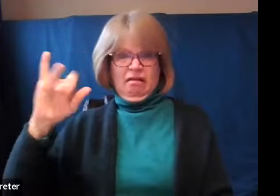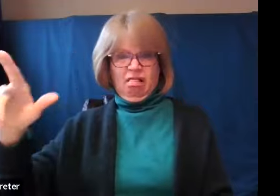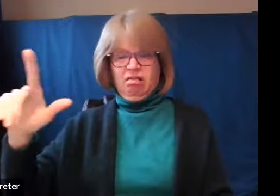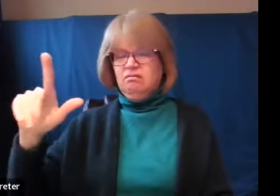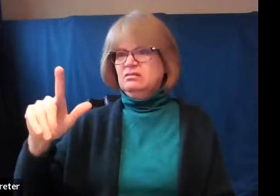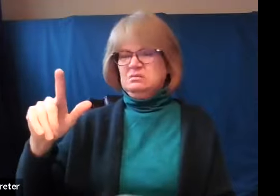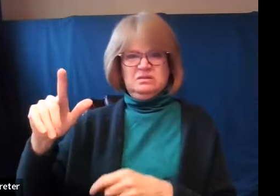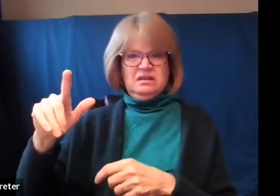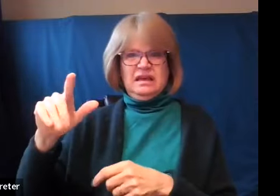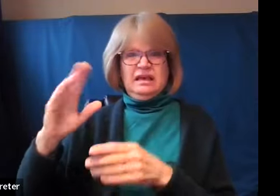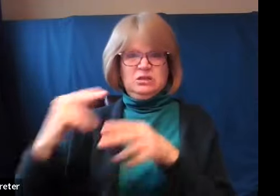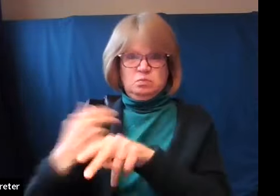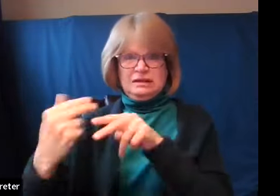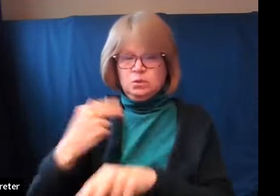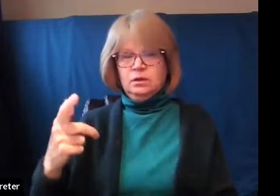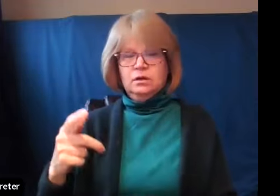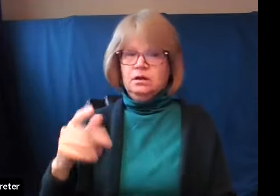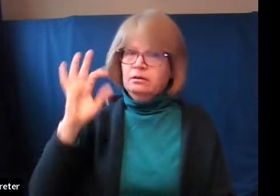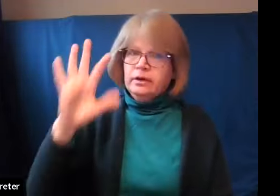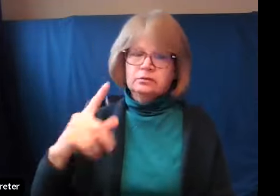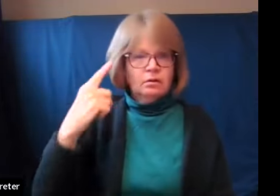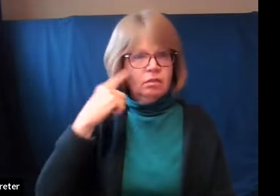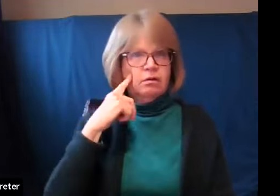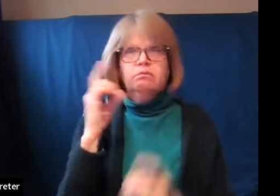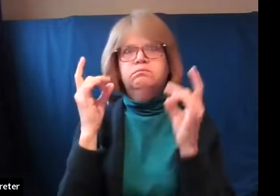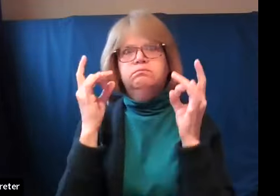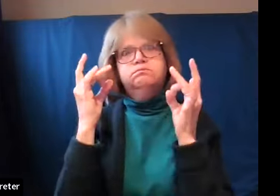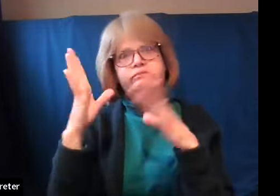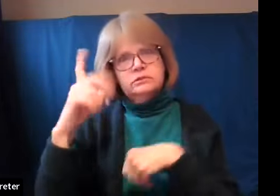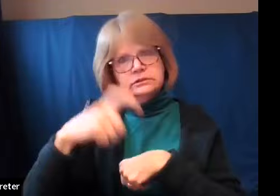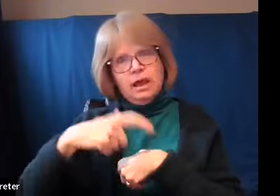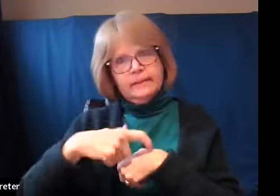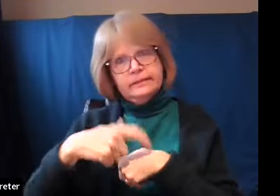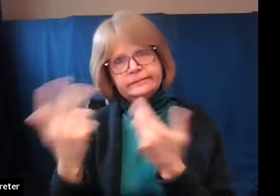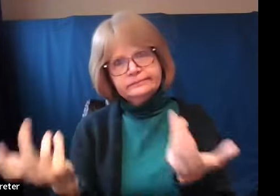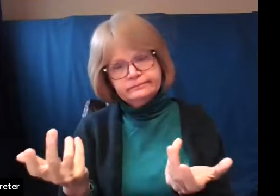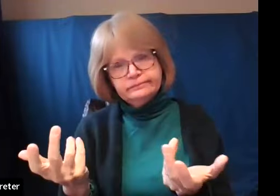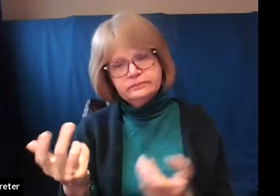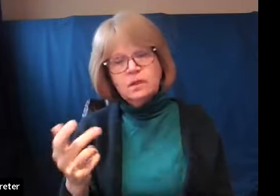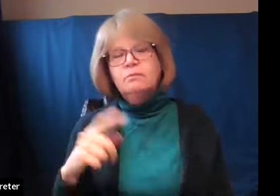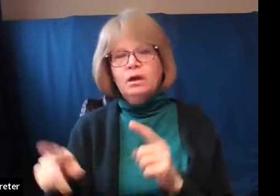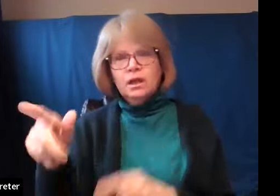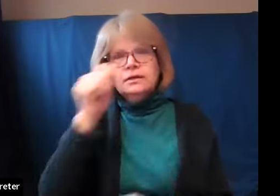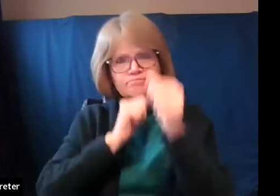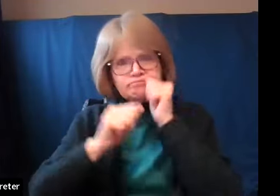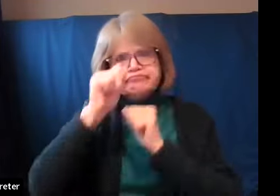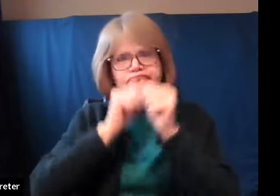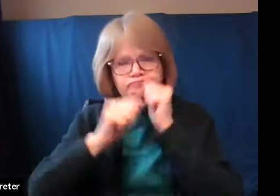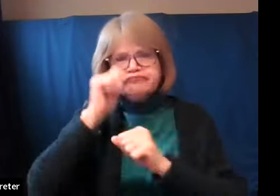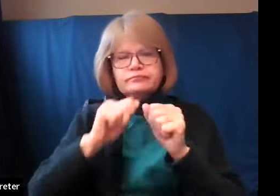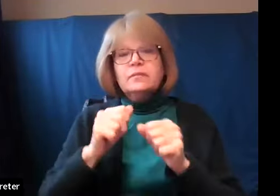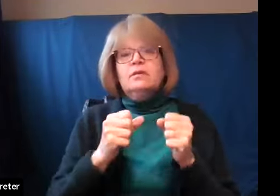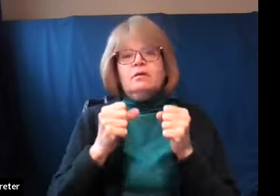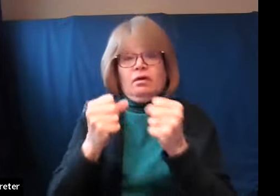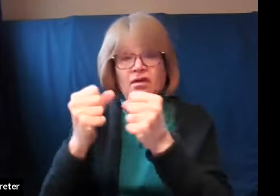didn't relish the timing of this winter solstice excursion. But Reverend Cutler motored through it all, arriving